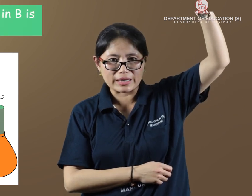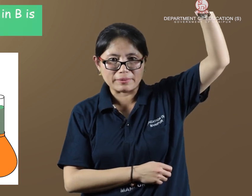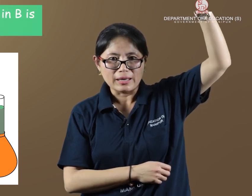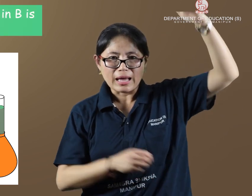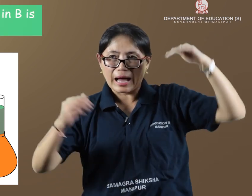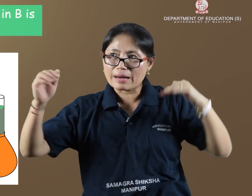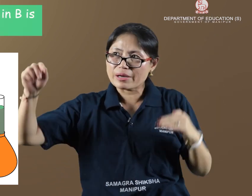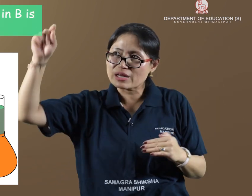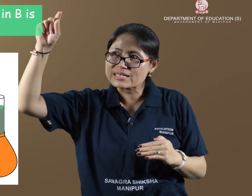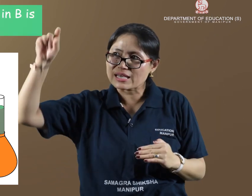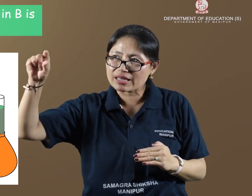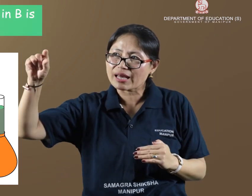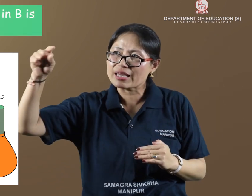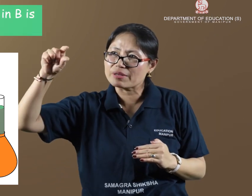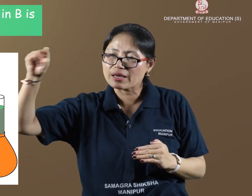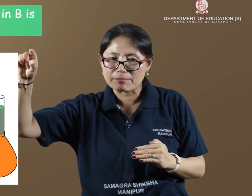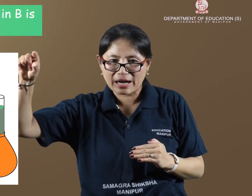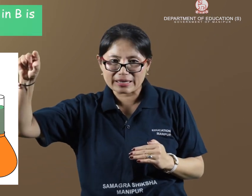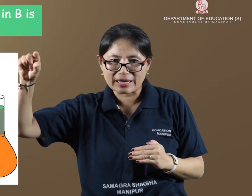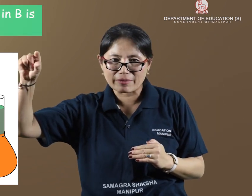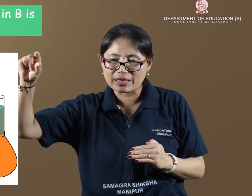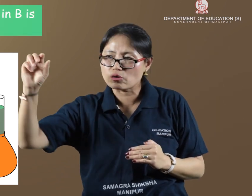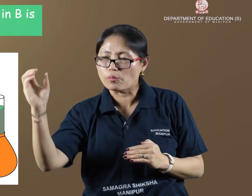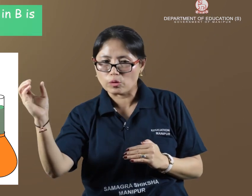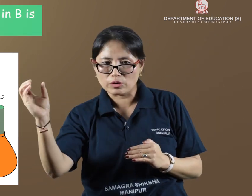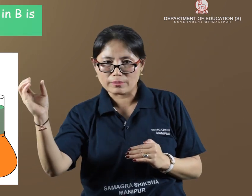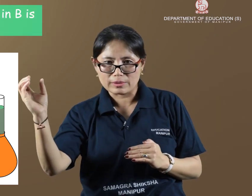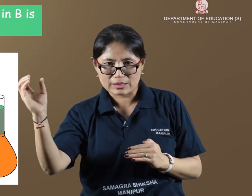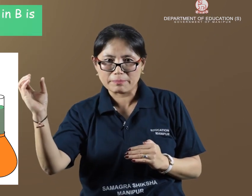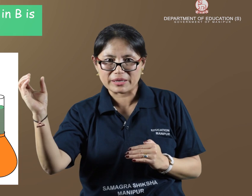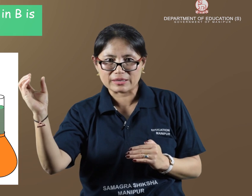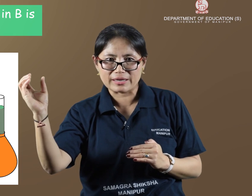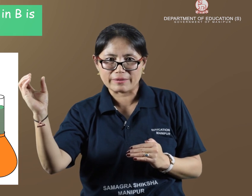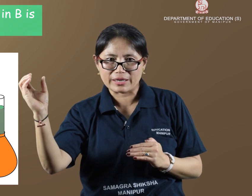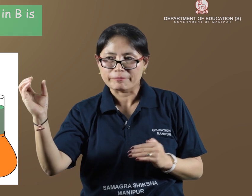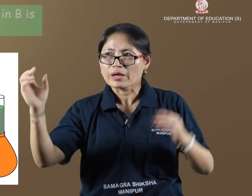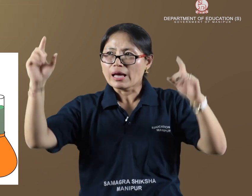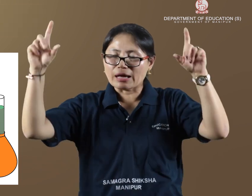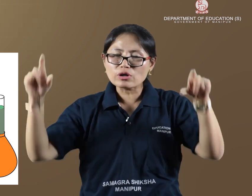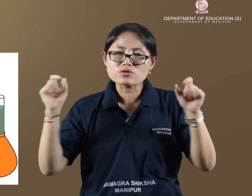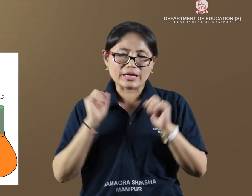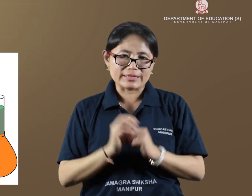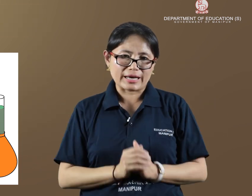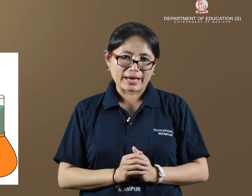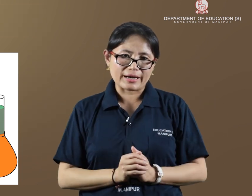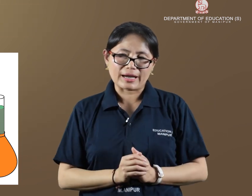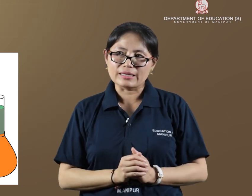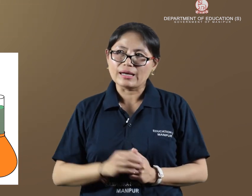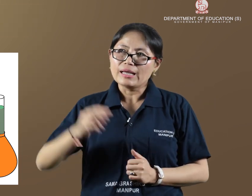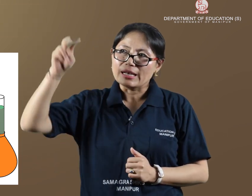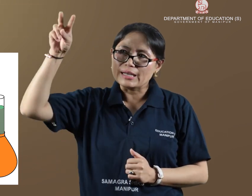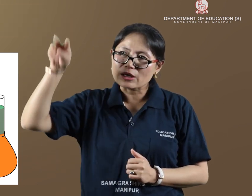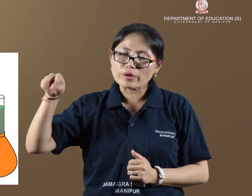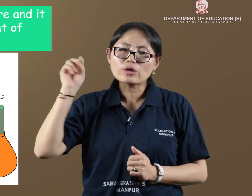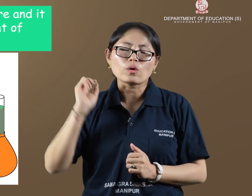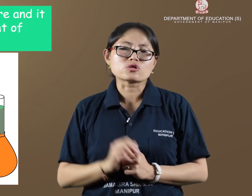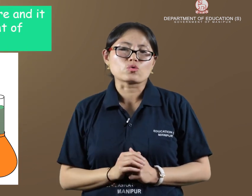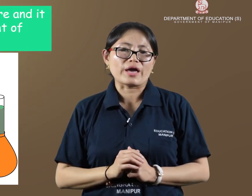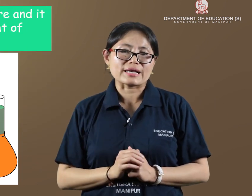ba ahan bai na ising kitang hai gi na ma kha da lai ram ga ni du ga ball do kitang pik tak na lai ram ga ni adu na su kari ta yeh har kan da liquid also